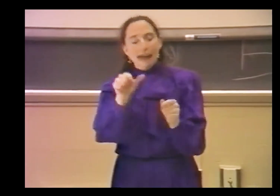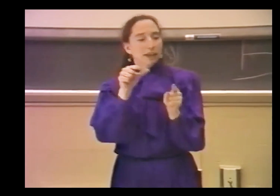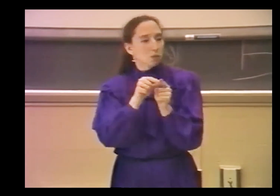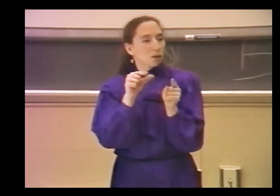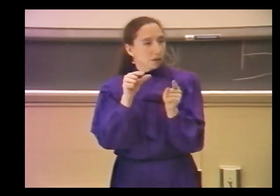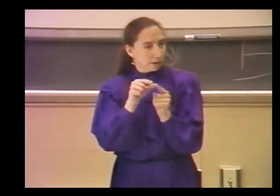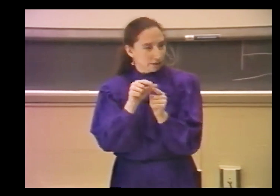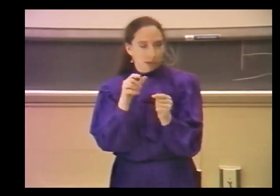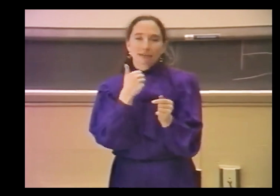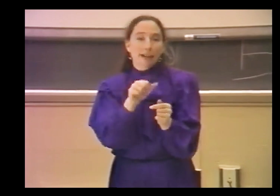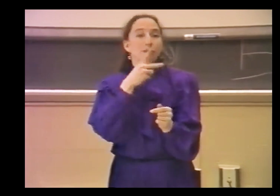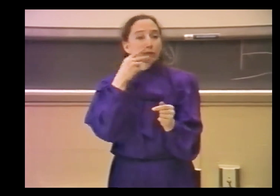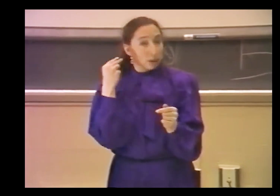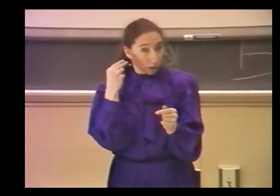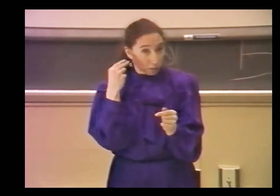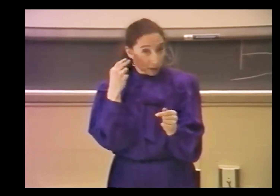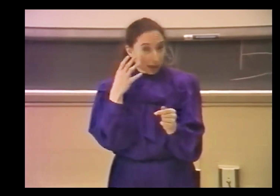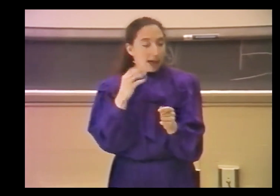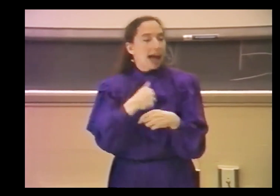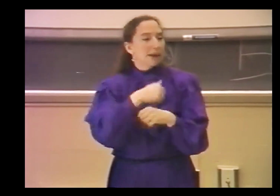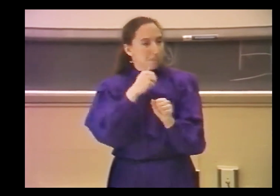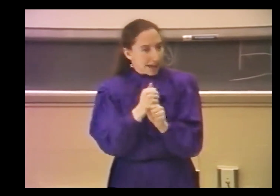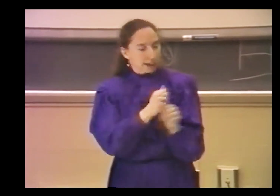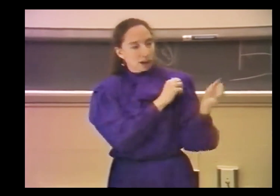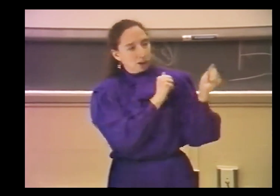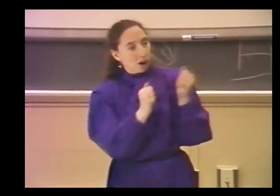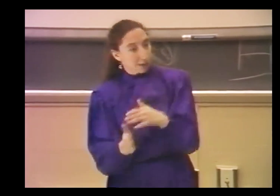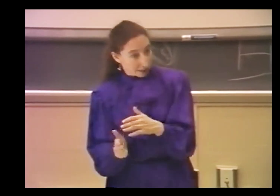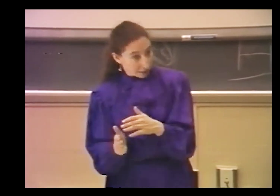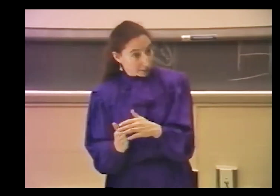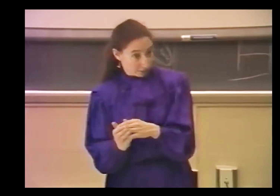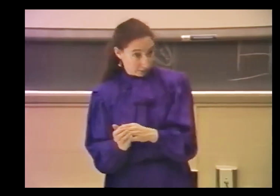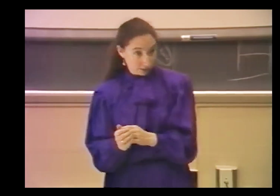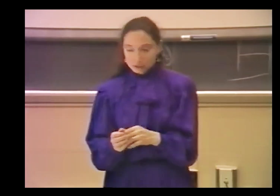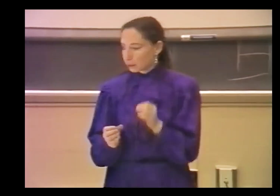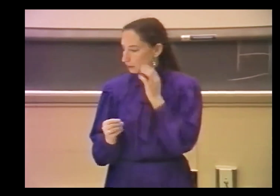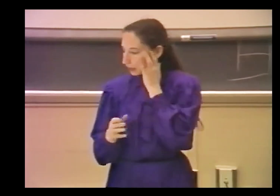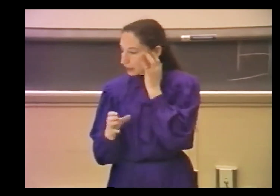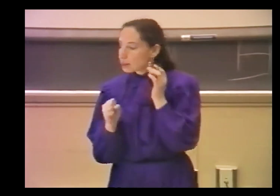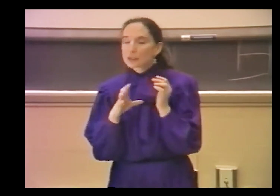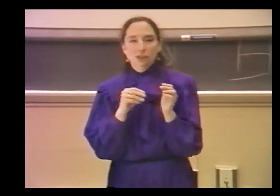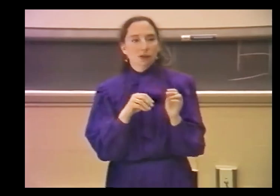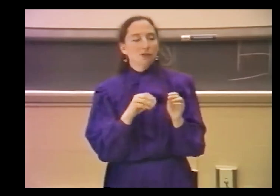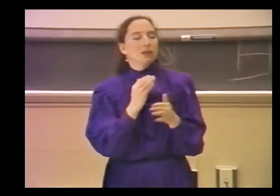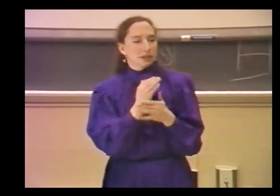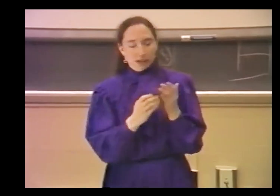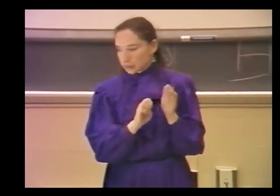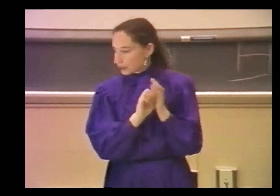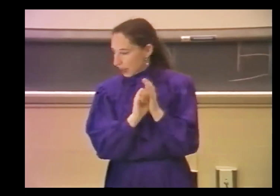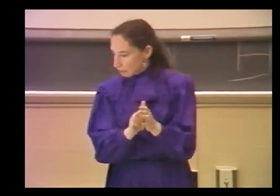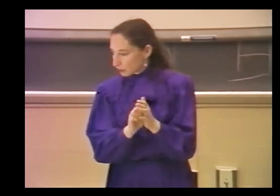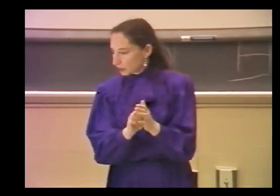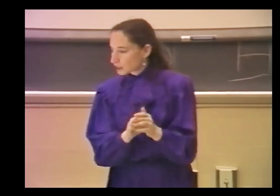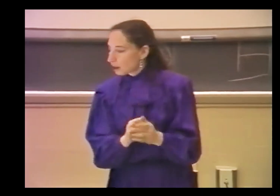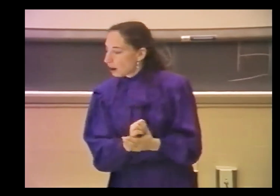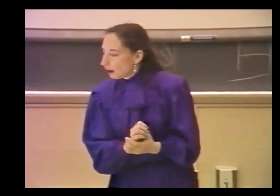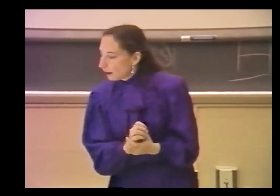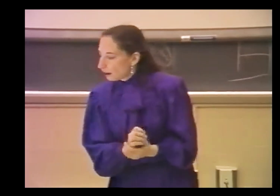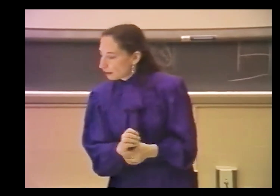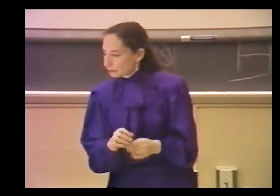any word or any verb and make it a causative. Okay? So some examples of